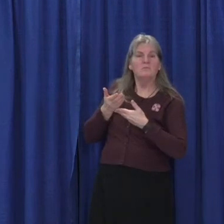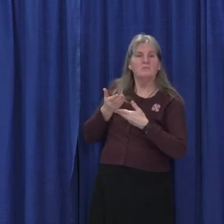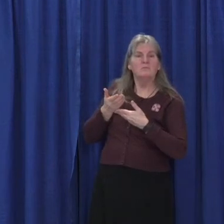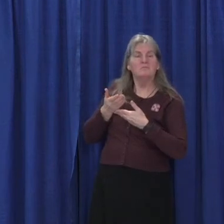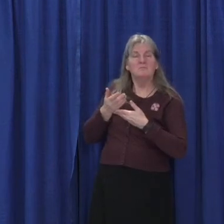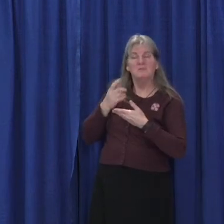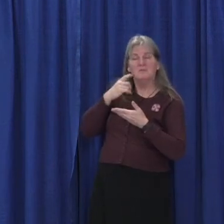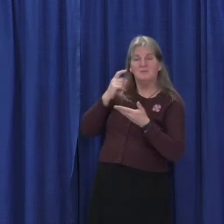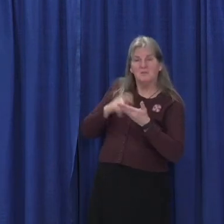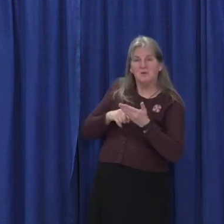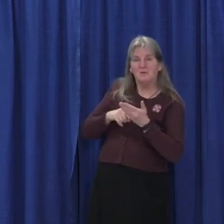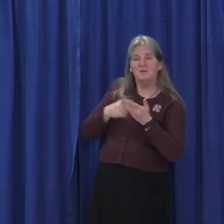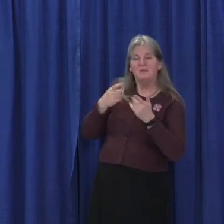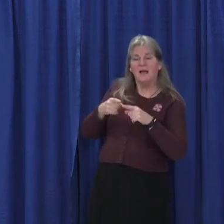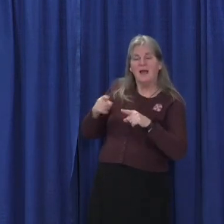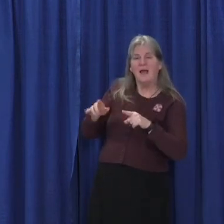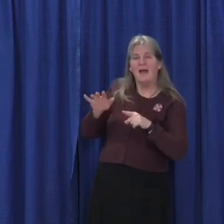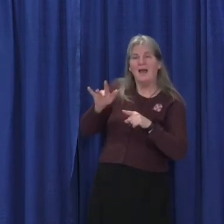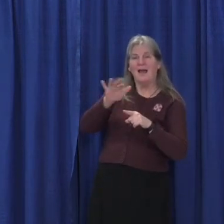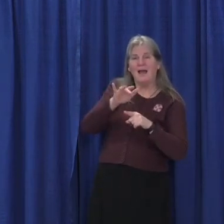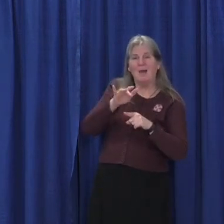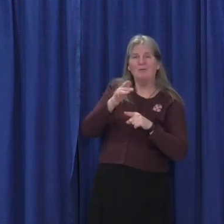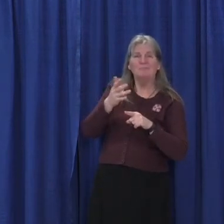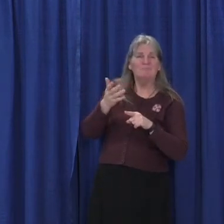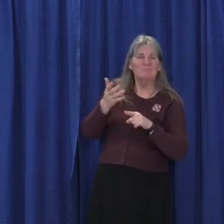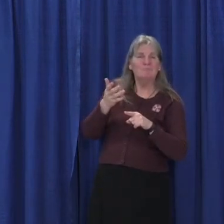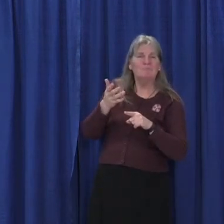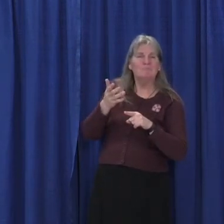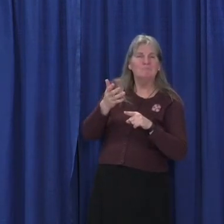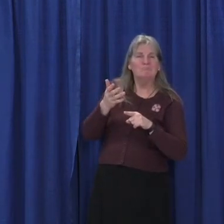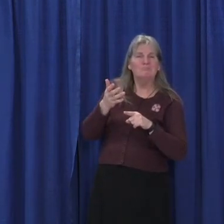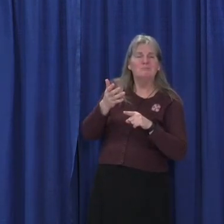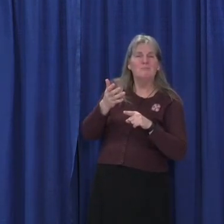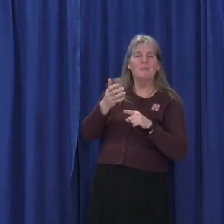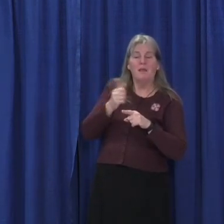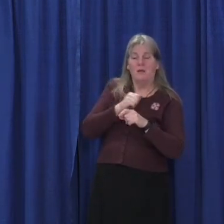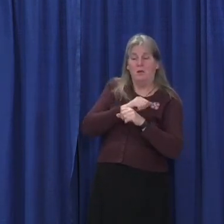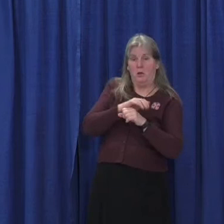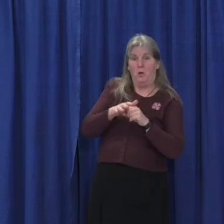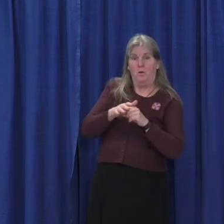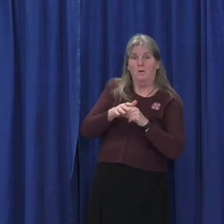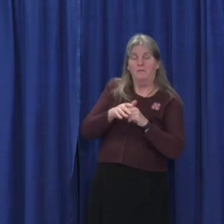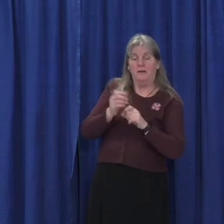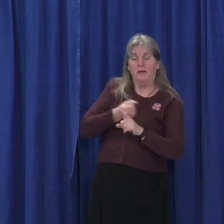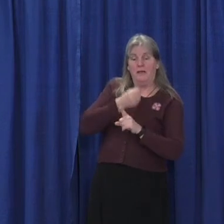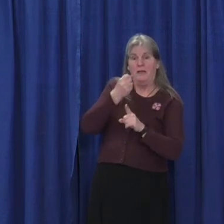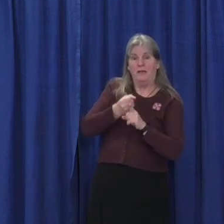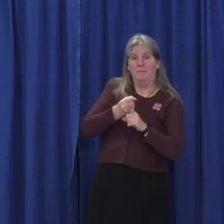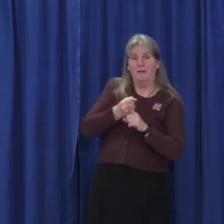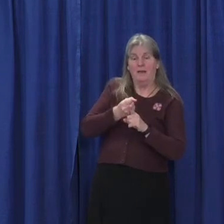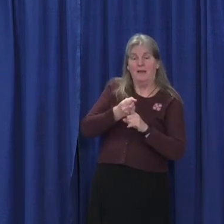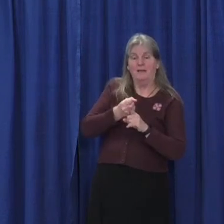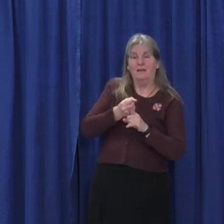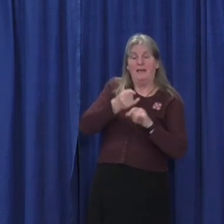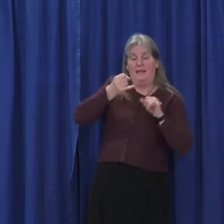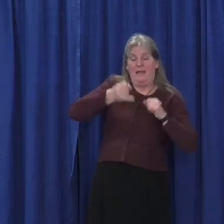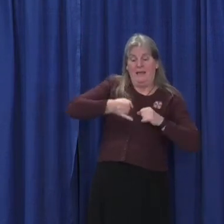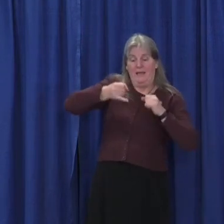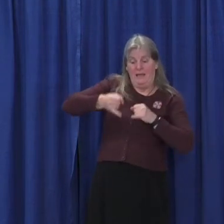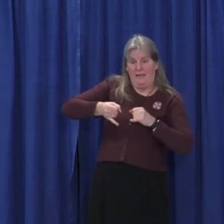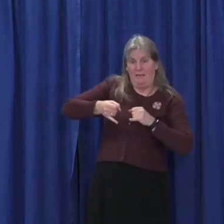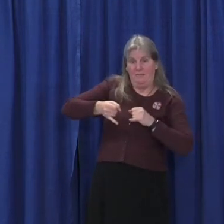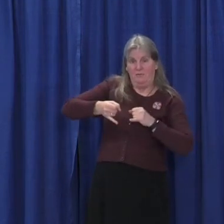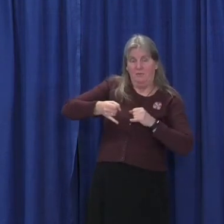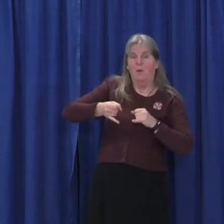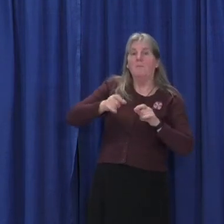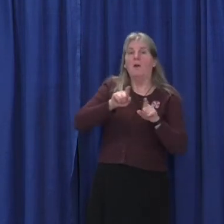we've seen time and again in waves of COVID, that not only does COVID affect individuals, but it affects individuals who work in